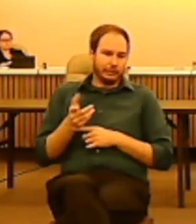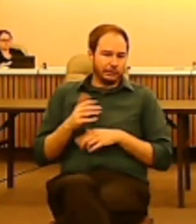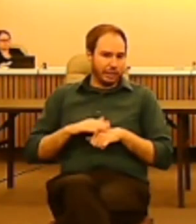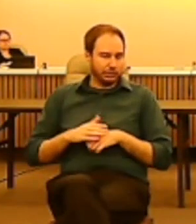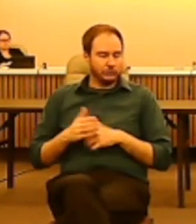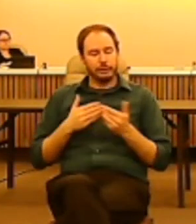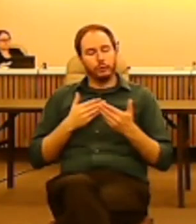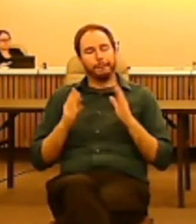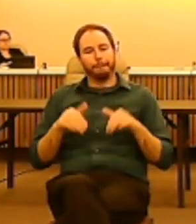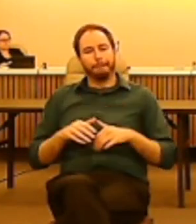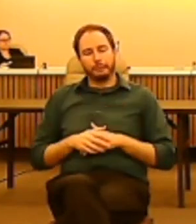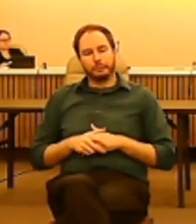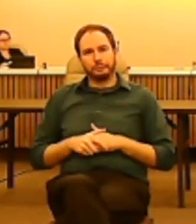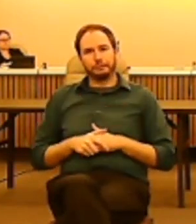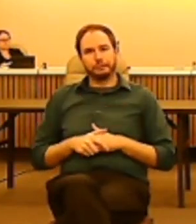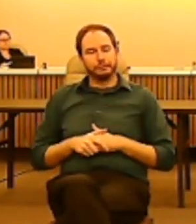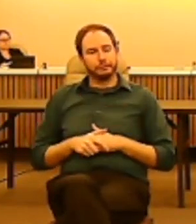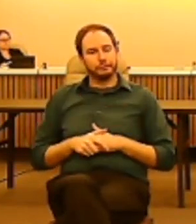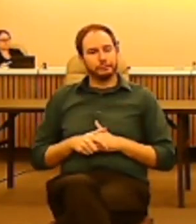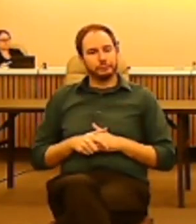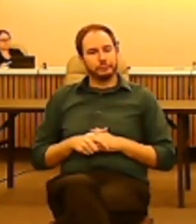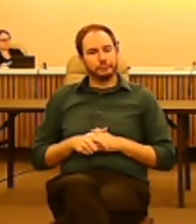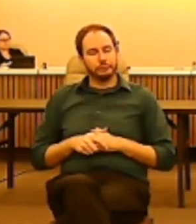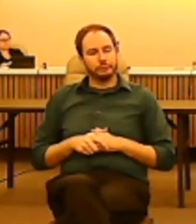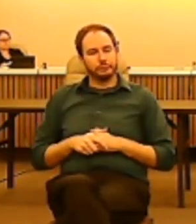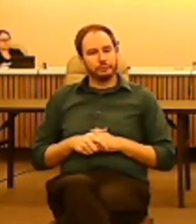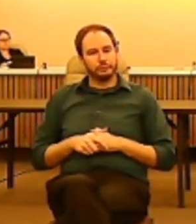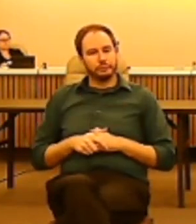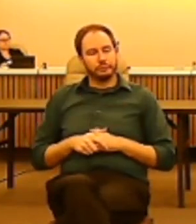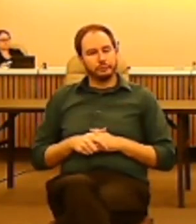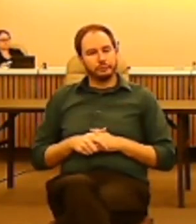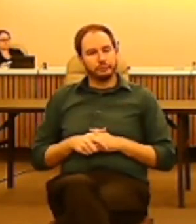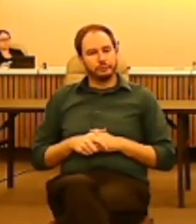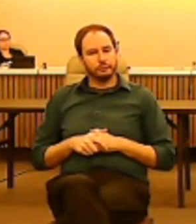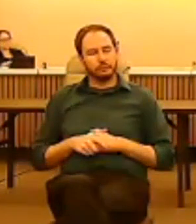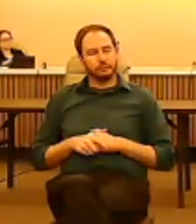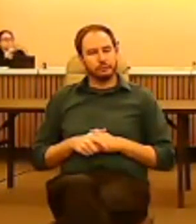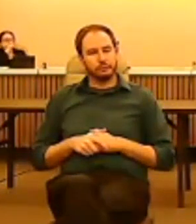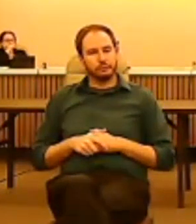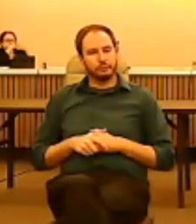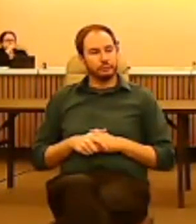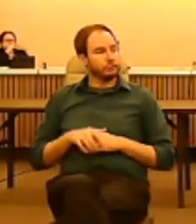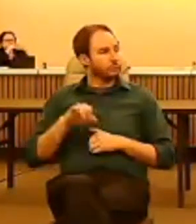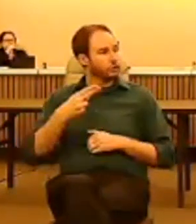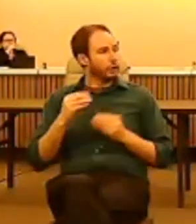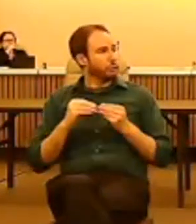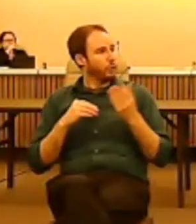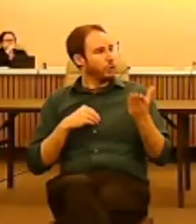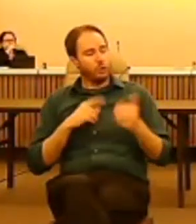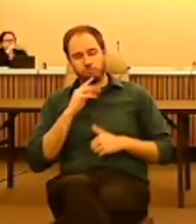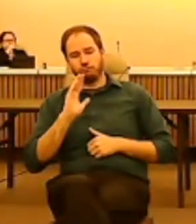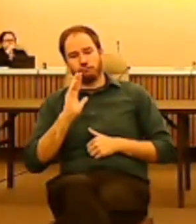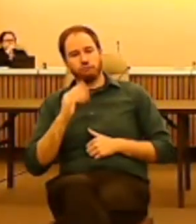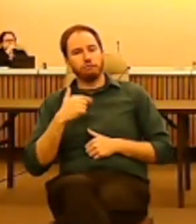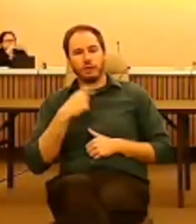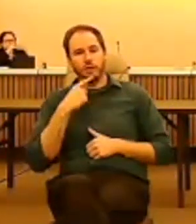anyway. Do you have anything else to add, Josh? No, other than all the